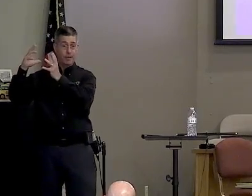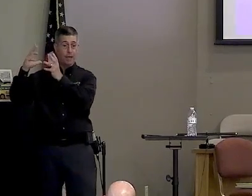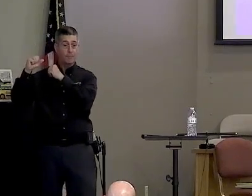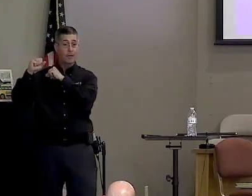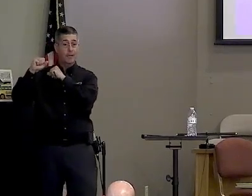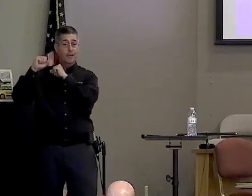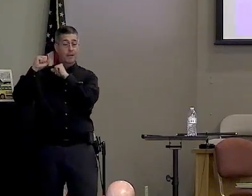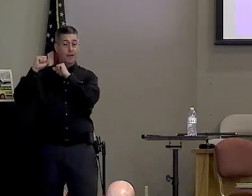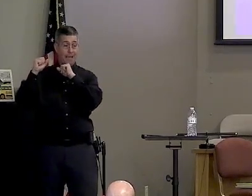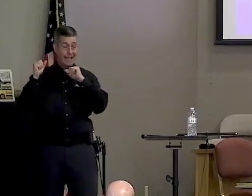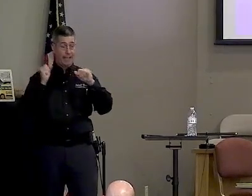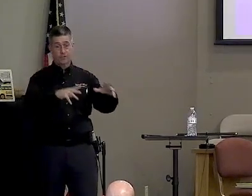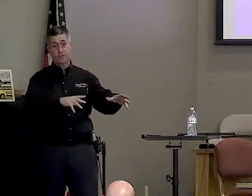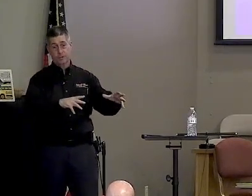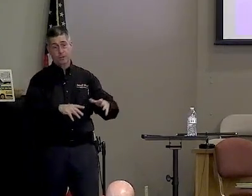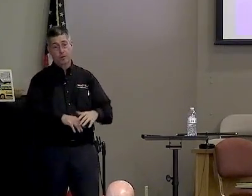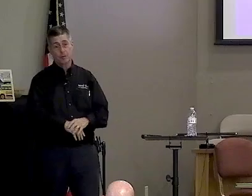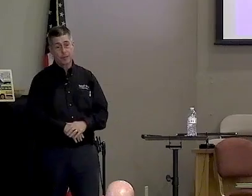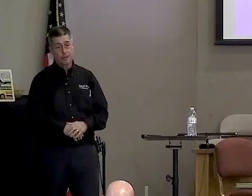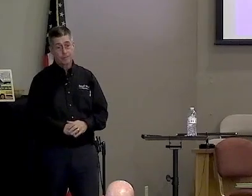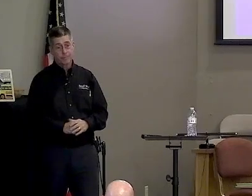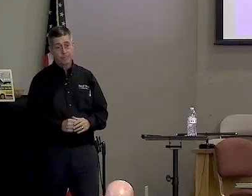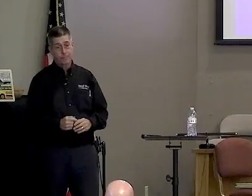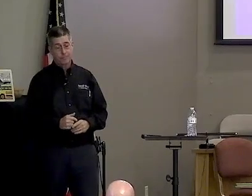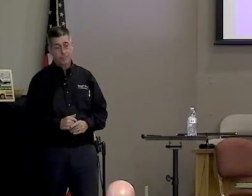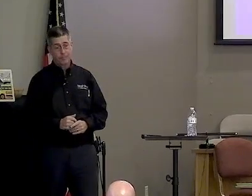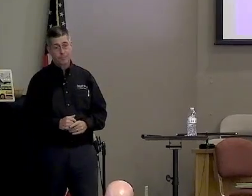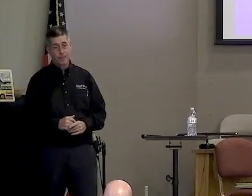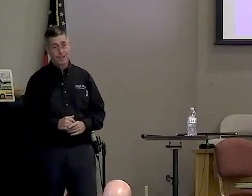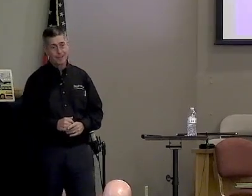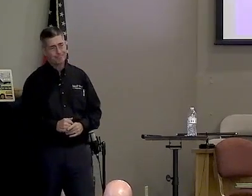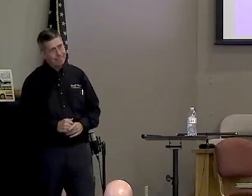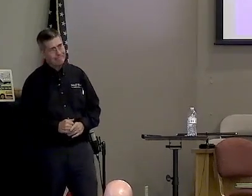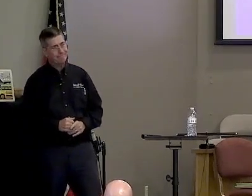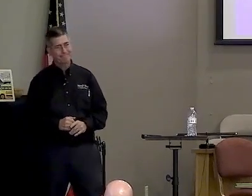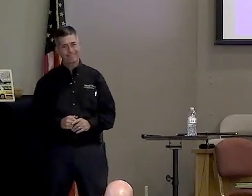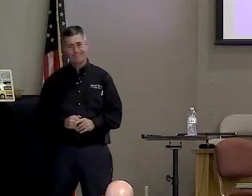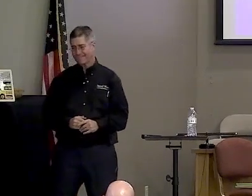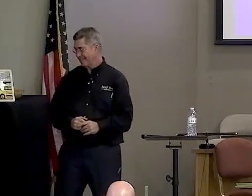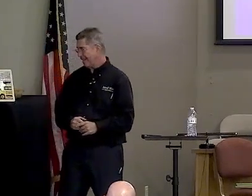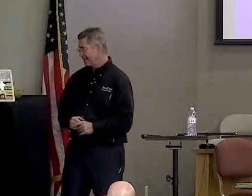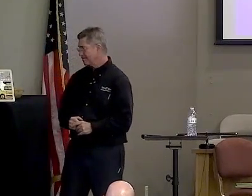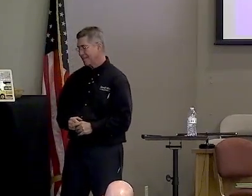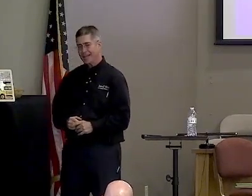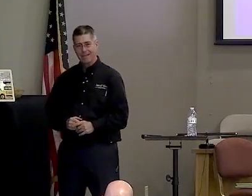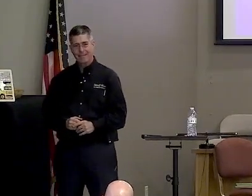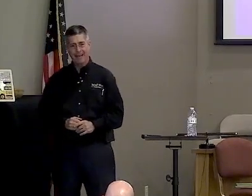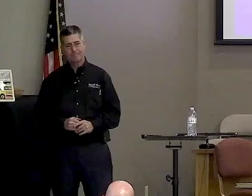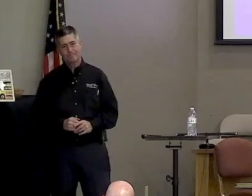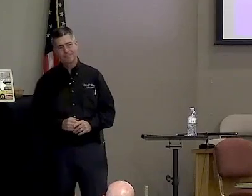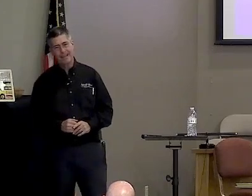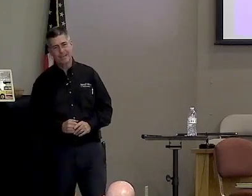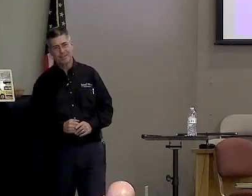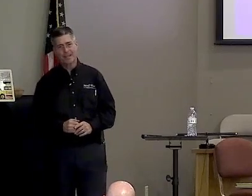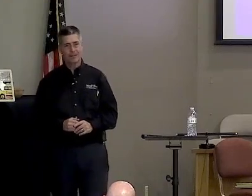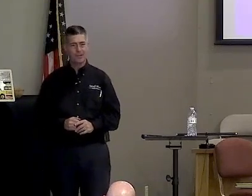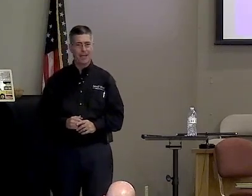deaf, against cochlear. So he don't wear them. He's not wearing them. Yeah. That's kind of sad,